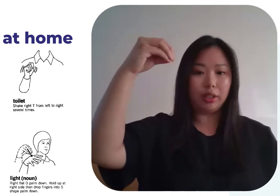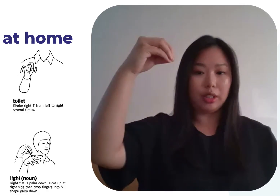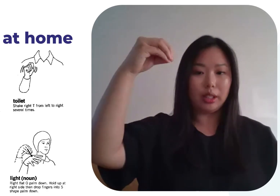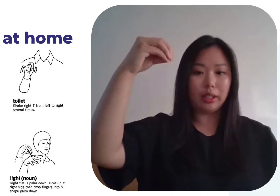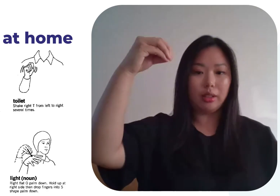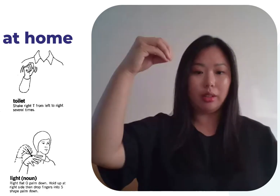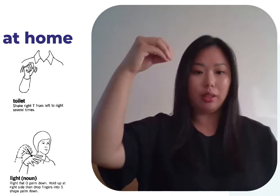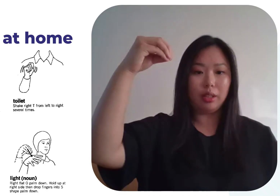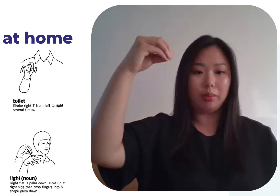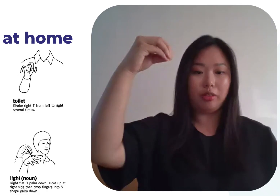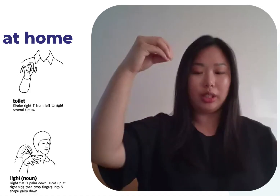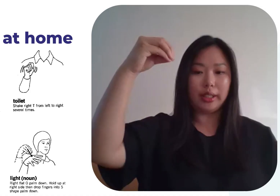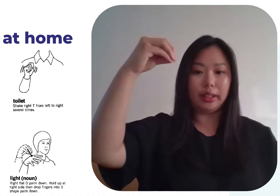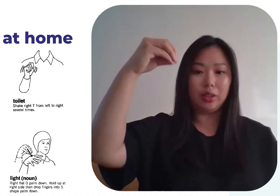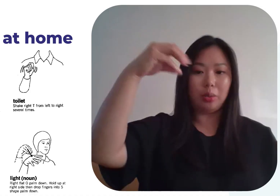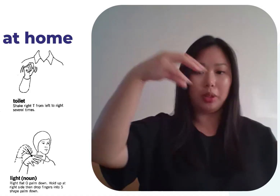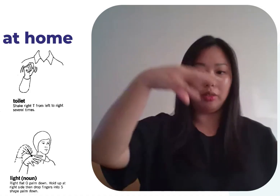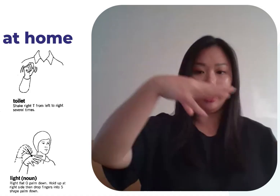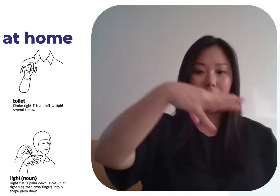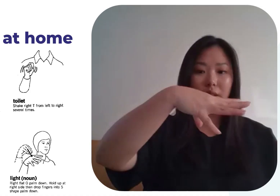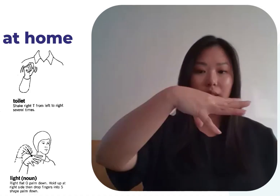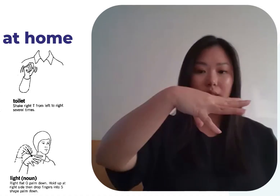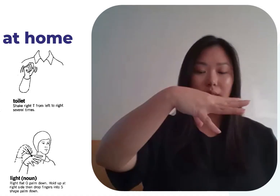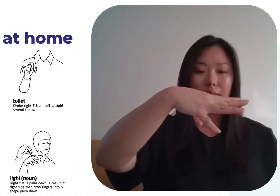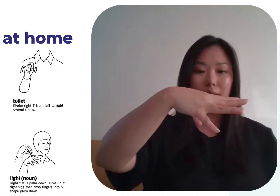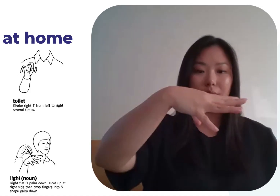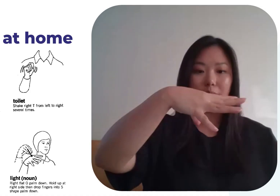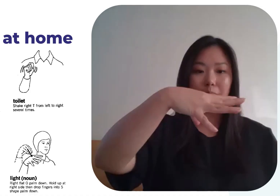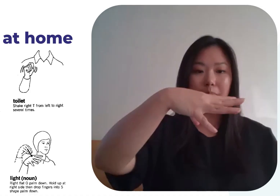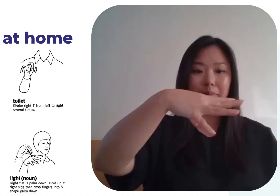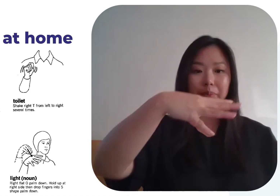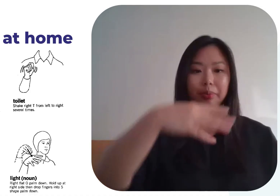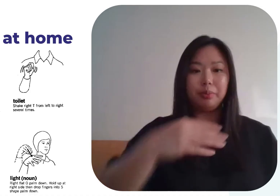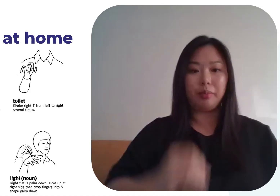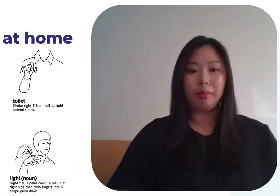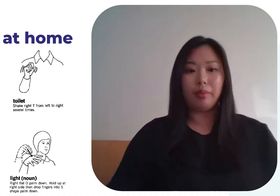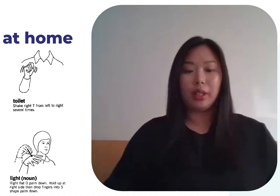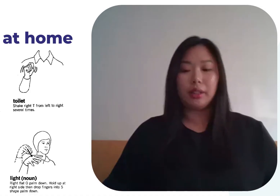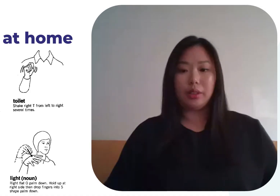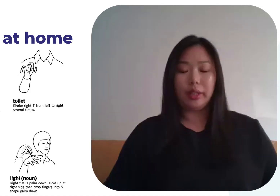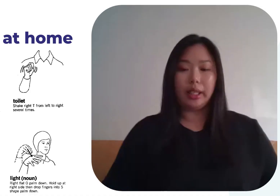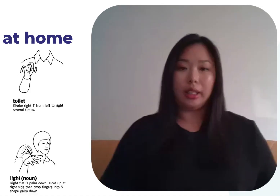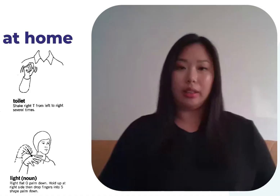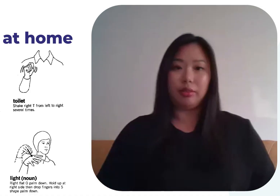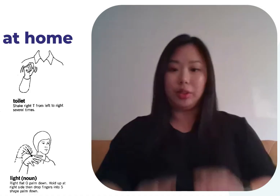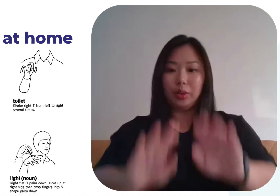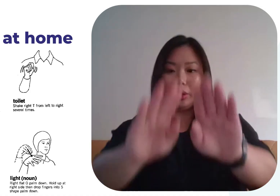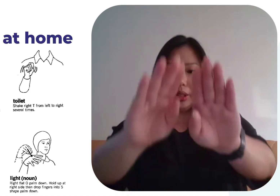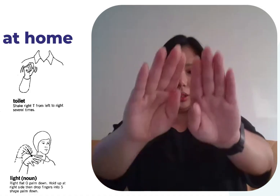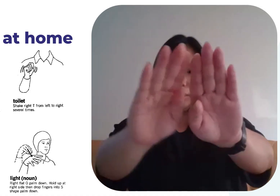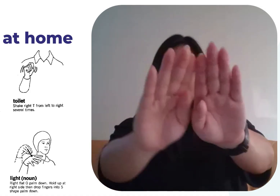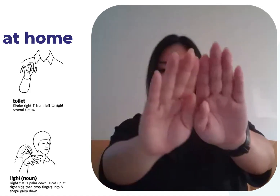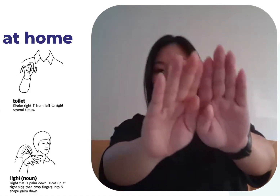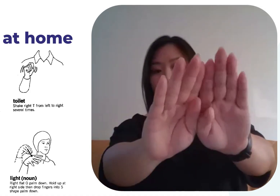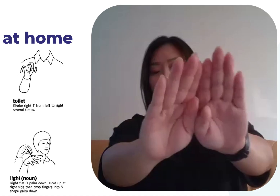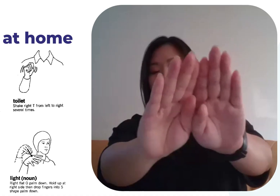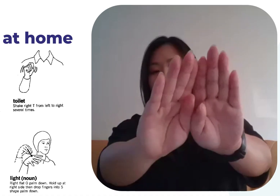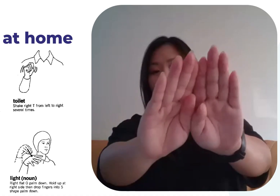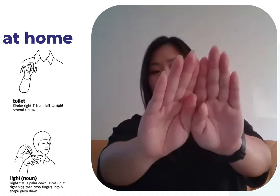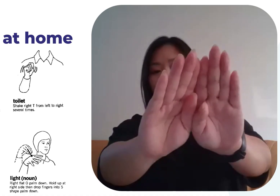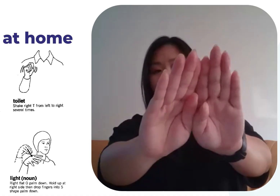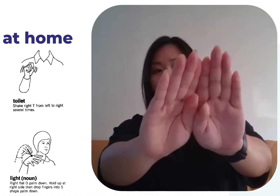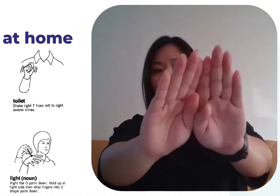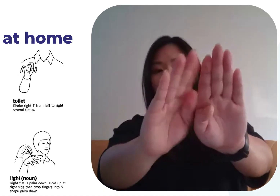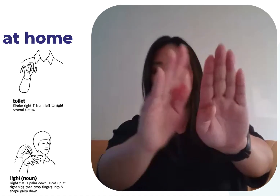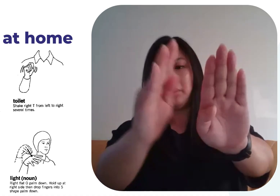with your fingers together and move down and open your fingers. Light. So we have door, so your hands